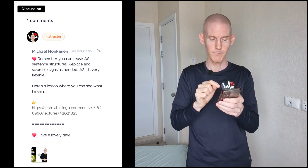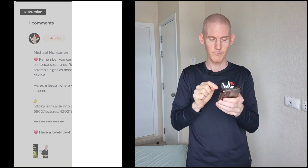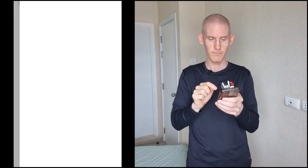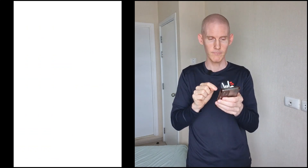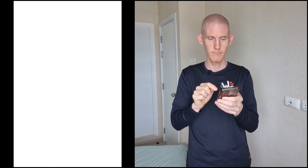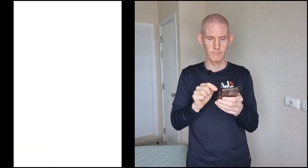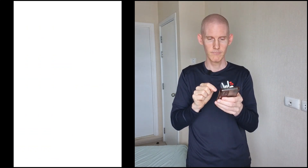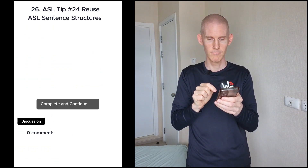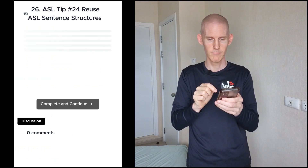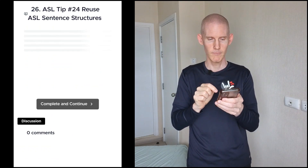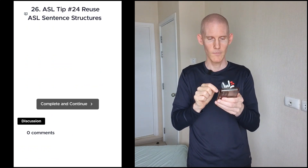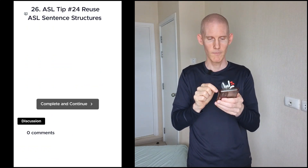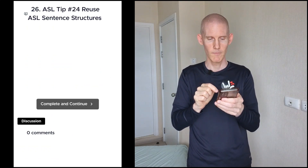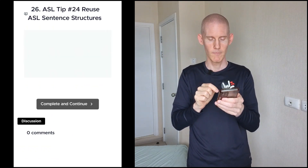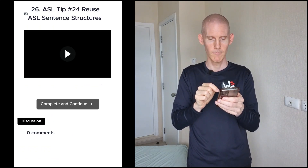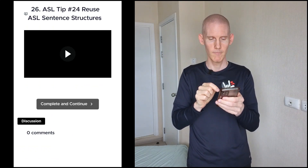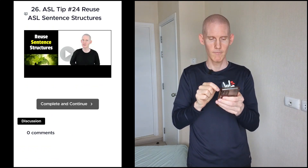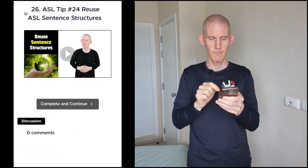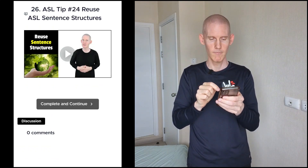now.